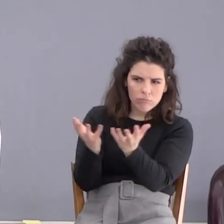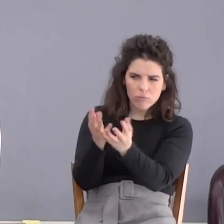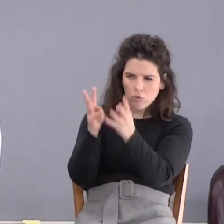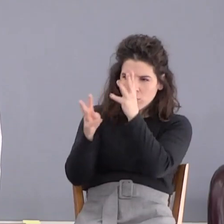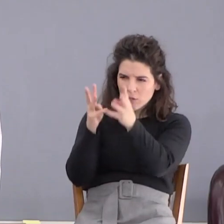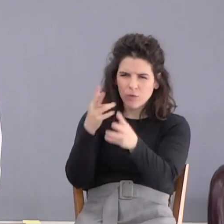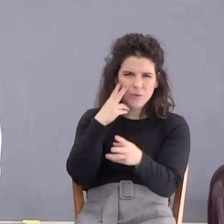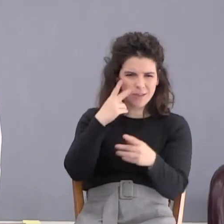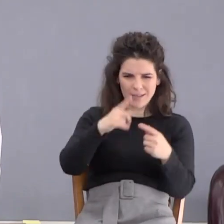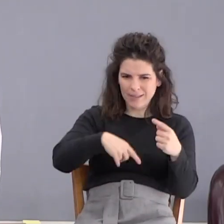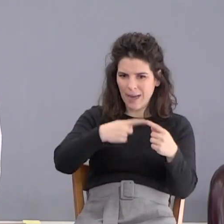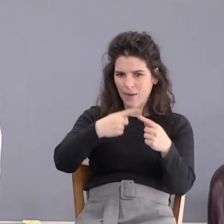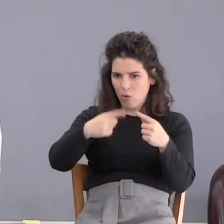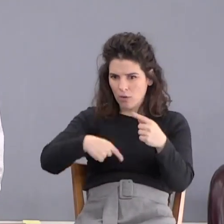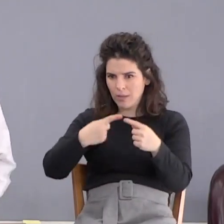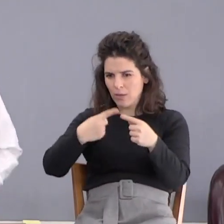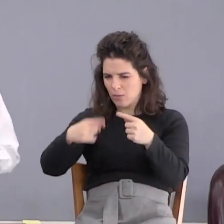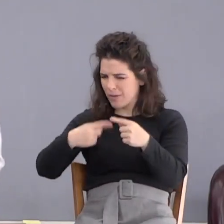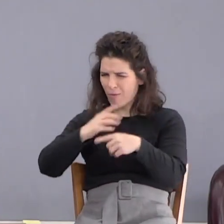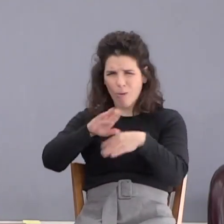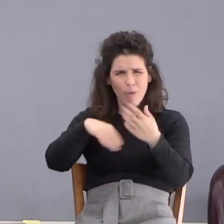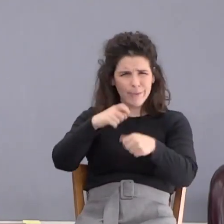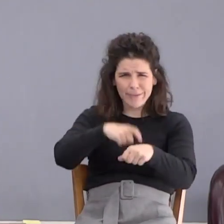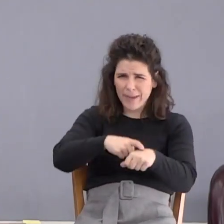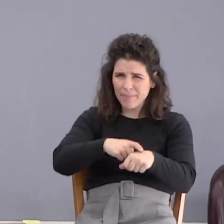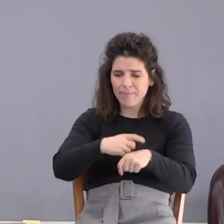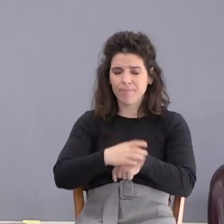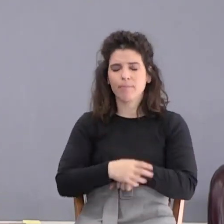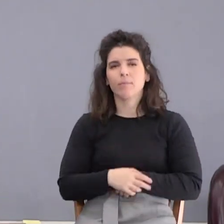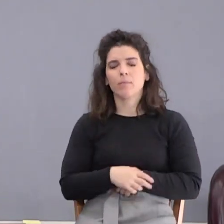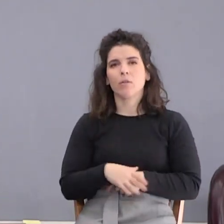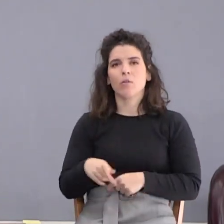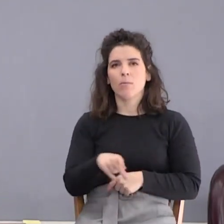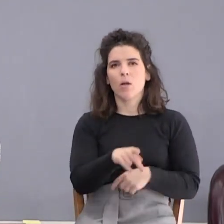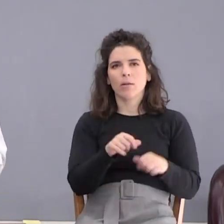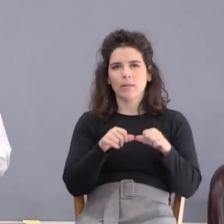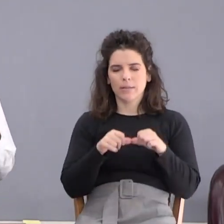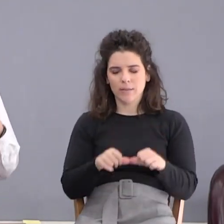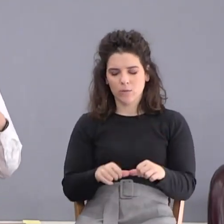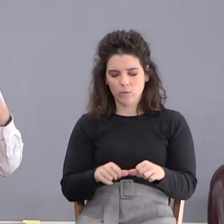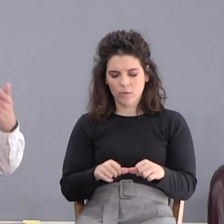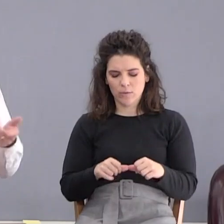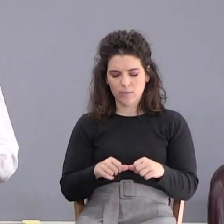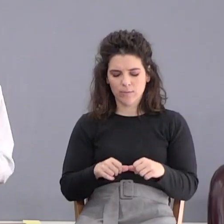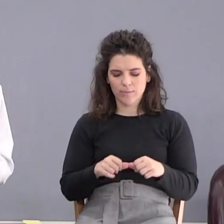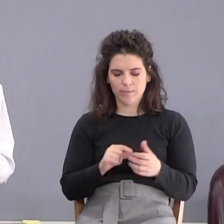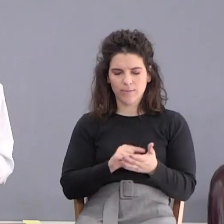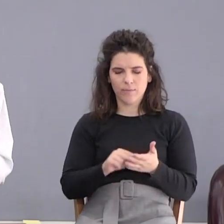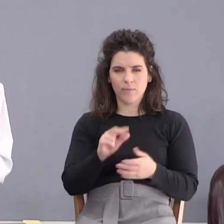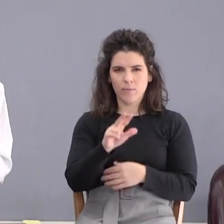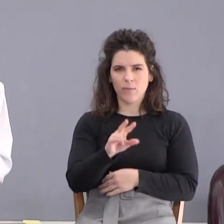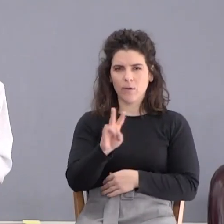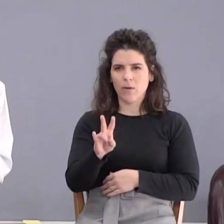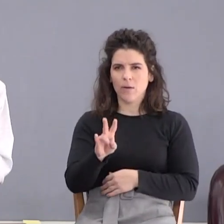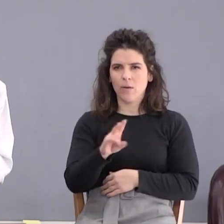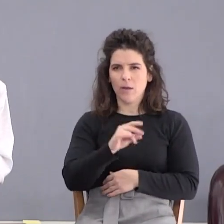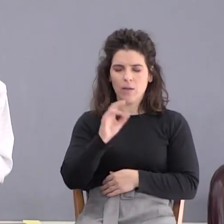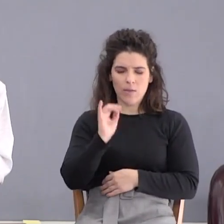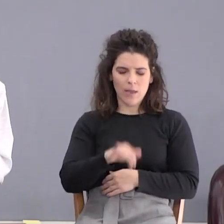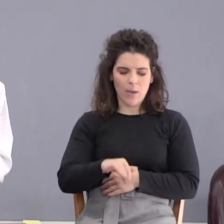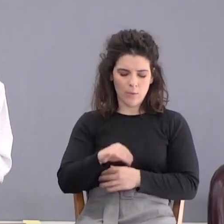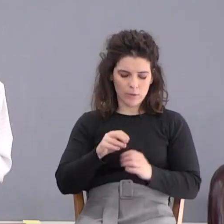cycles all the time. So Paul goes on, and verse 37, and that